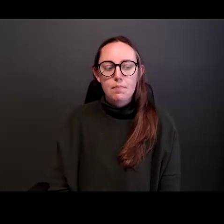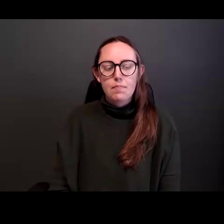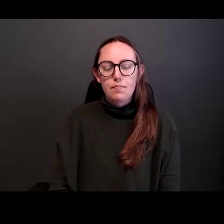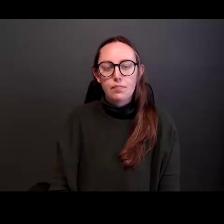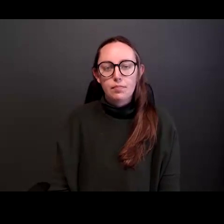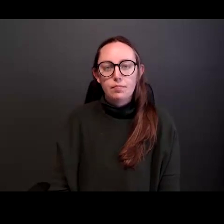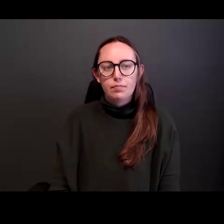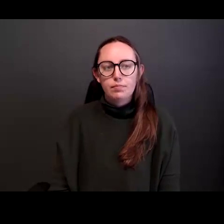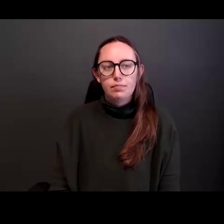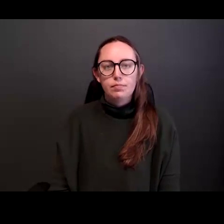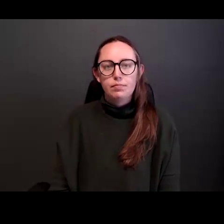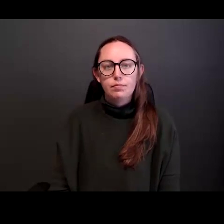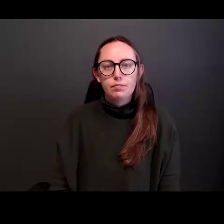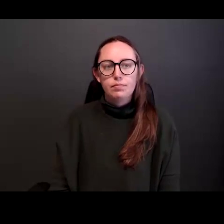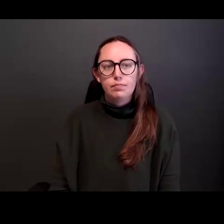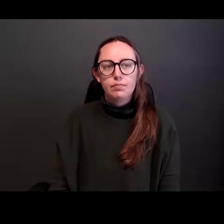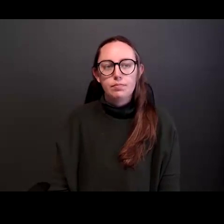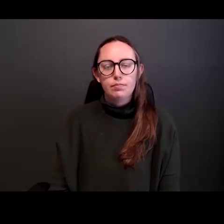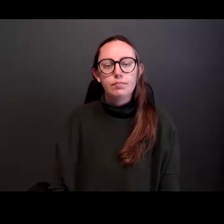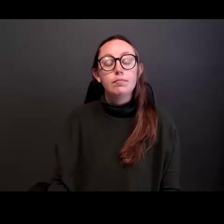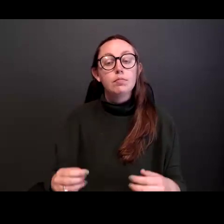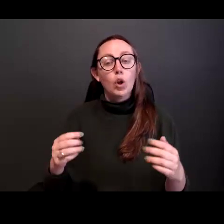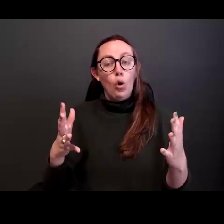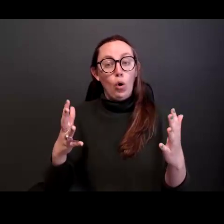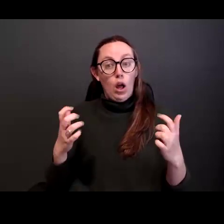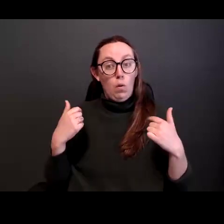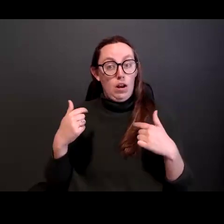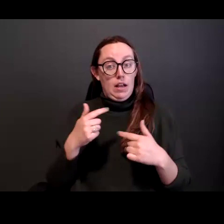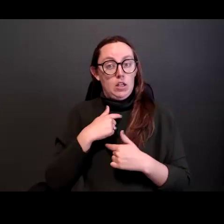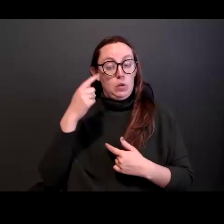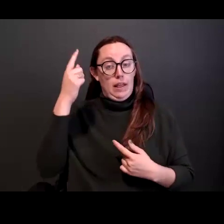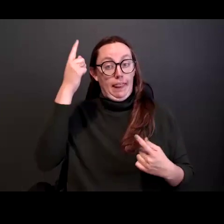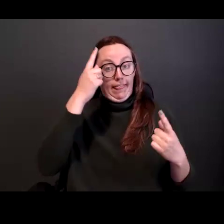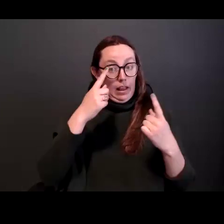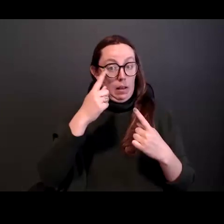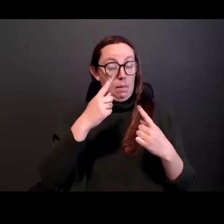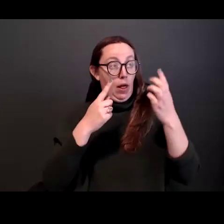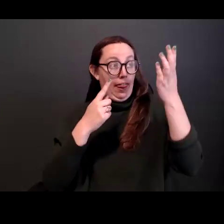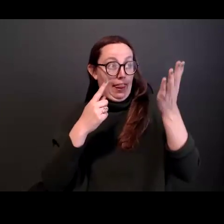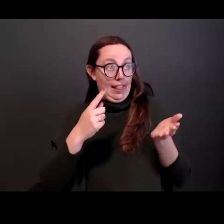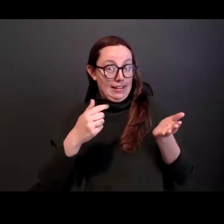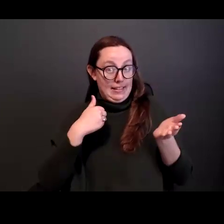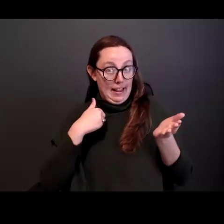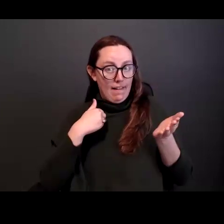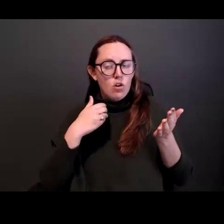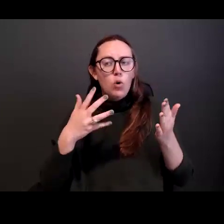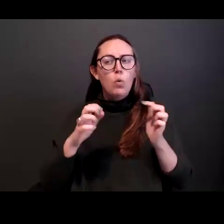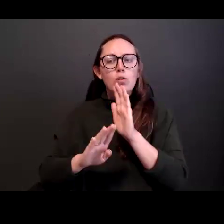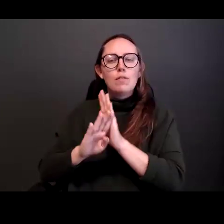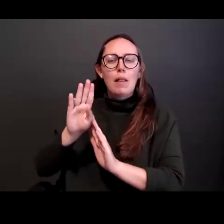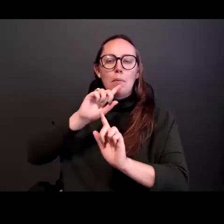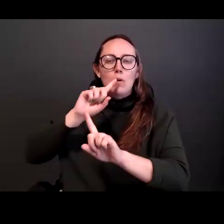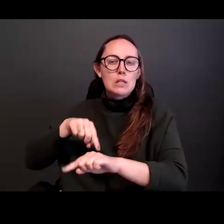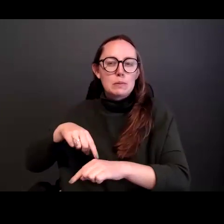And explore how we can create a response to it, similar to the one that I created. So there's two ways that we can